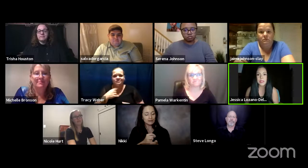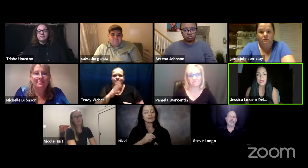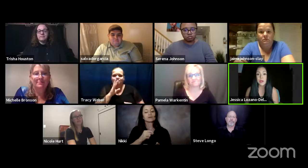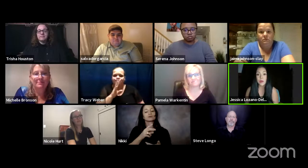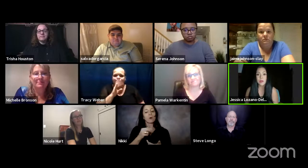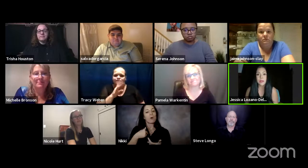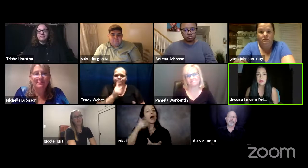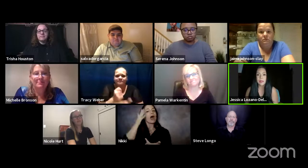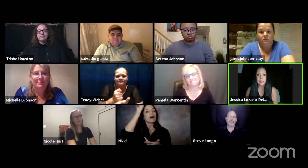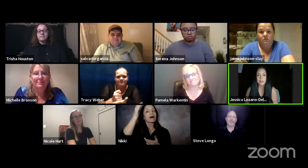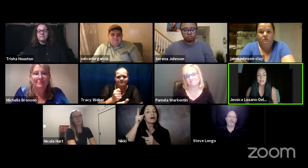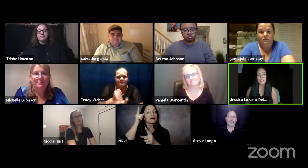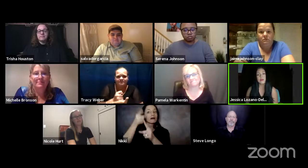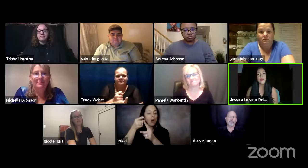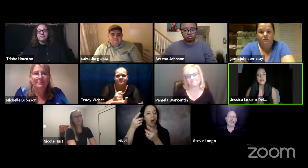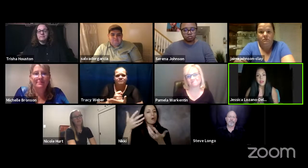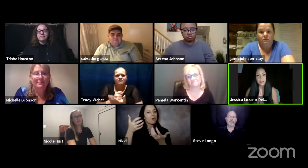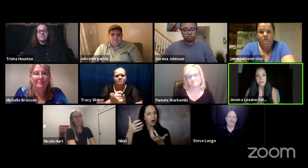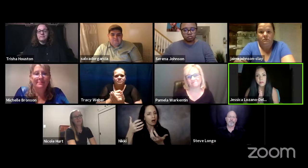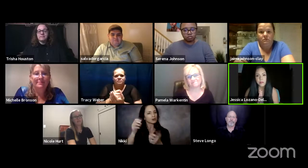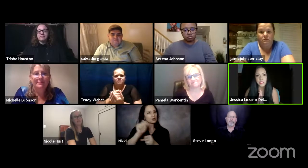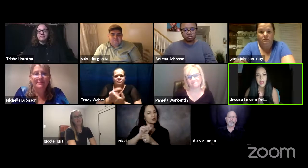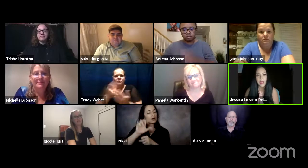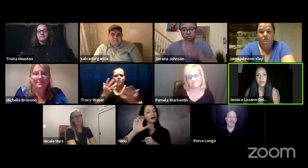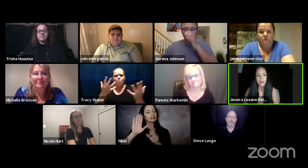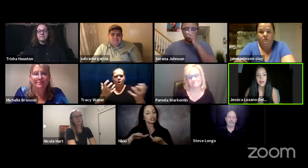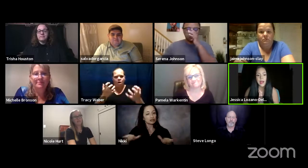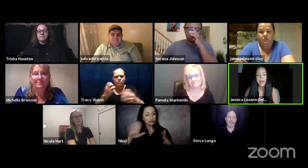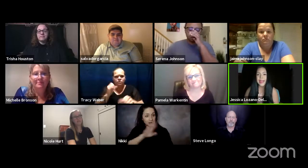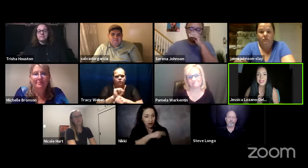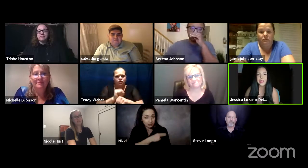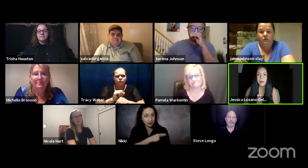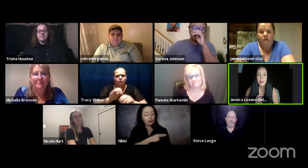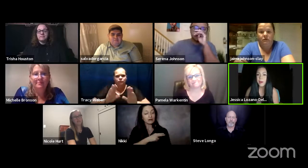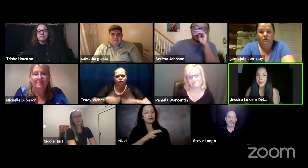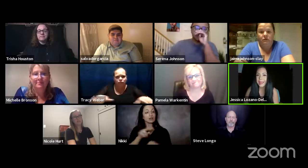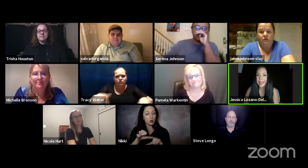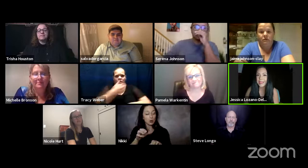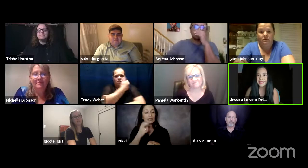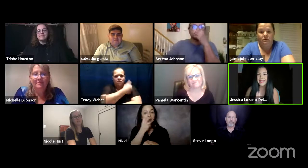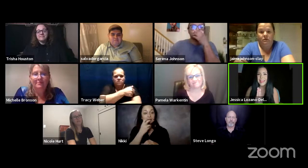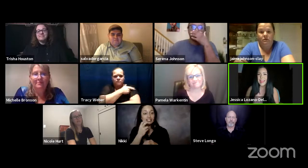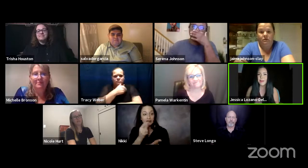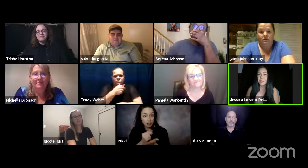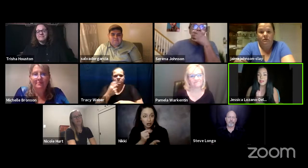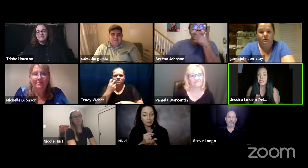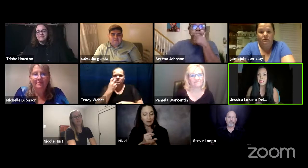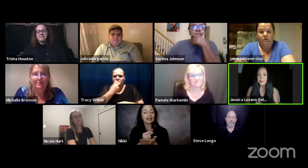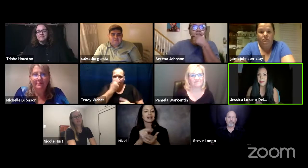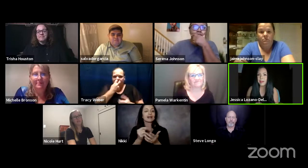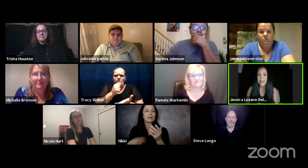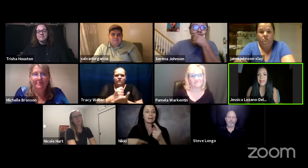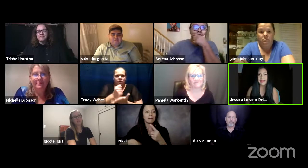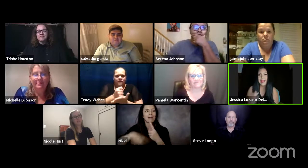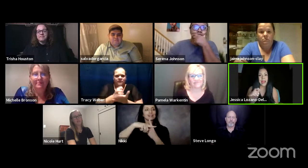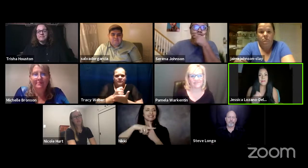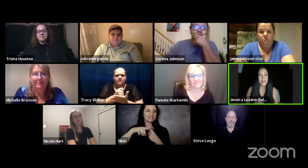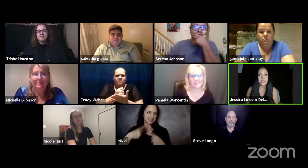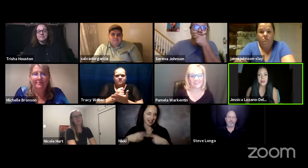and incorporate sign language. So thank you so much. And I actually run a podcast. And when you listen to my podcast, I make sure